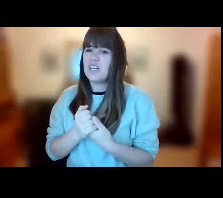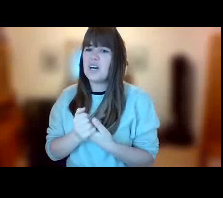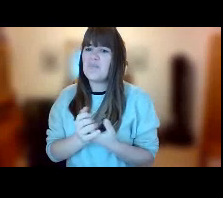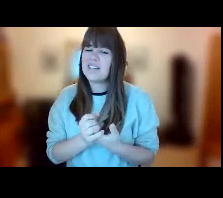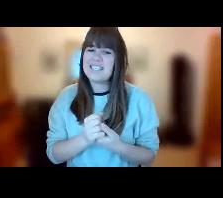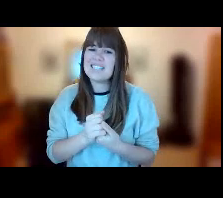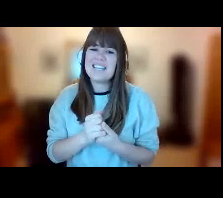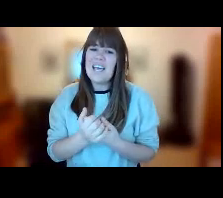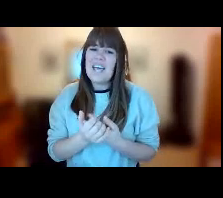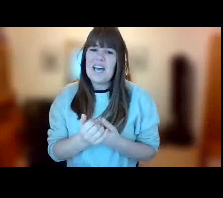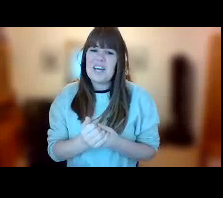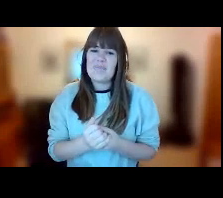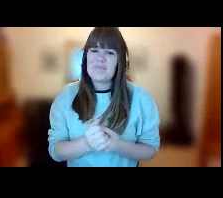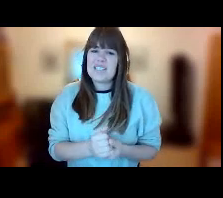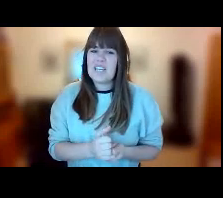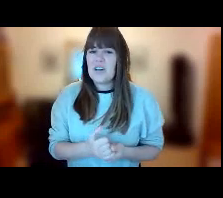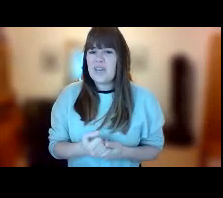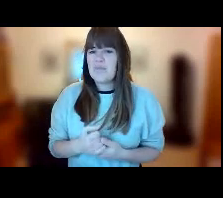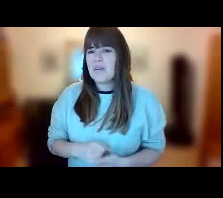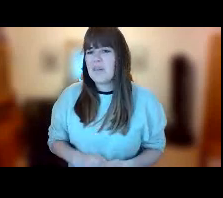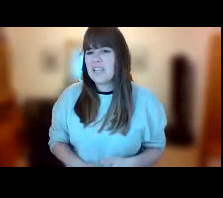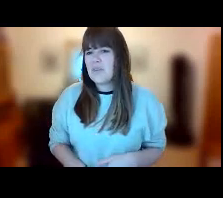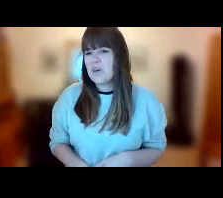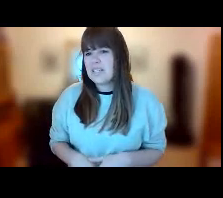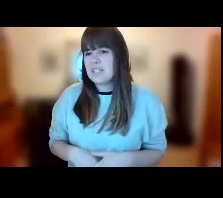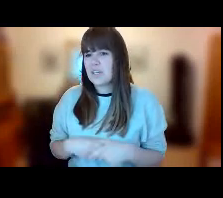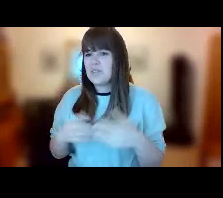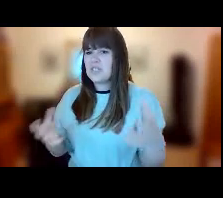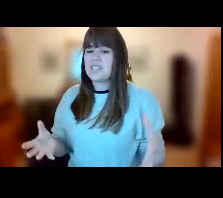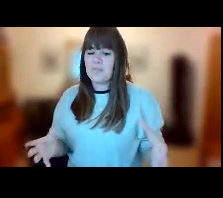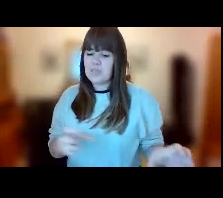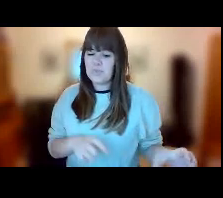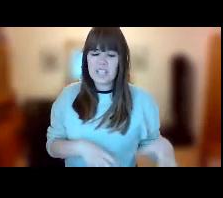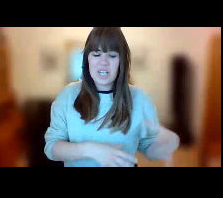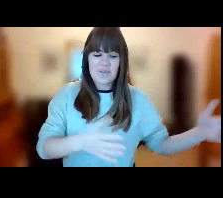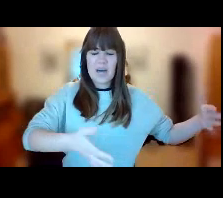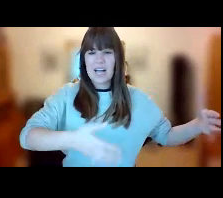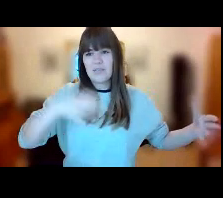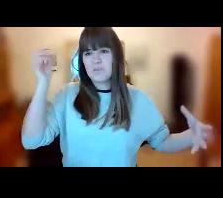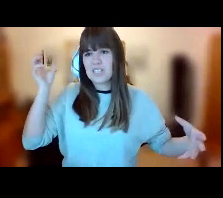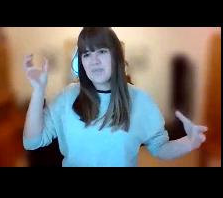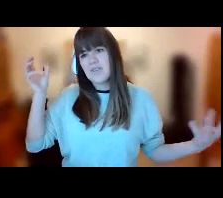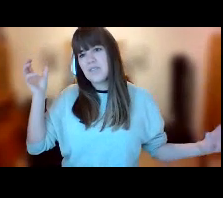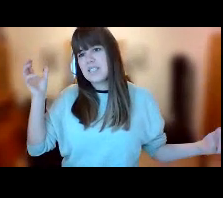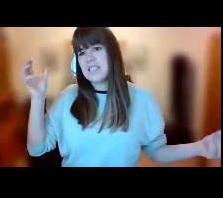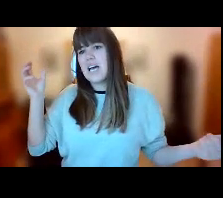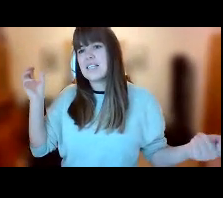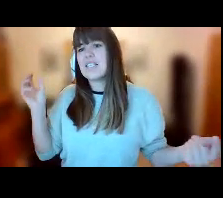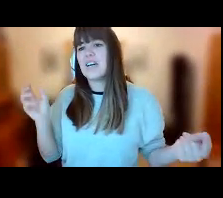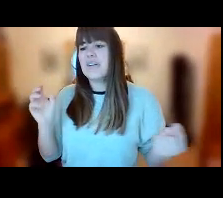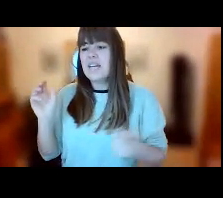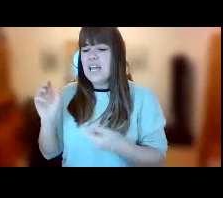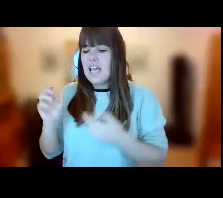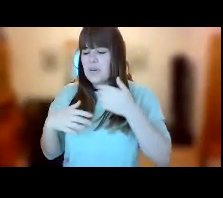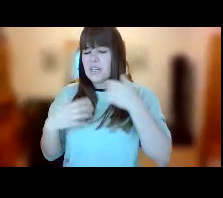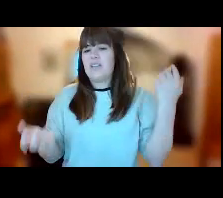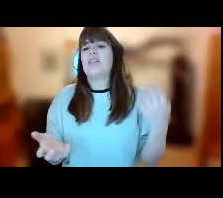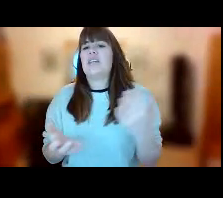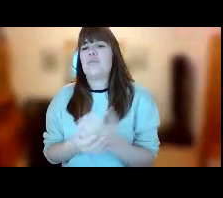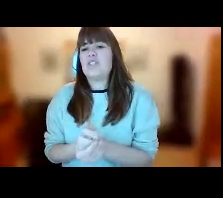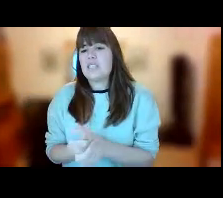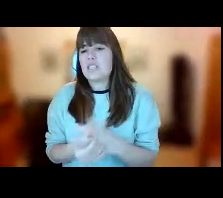lot within our practice. So it might be that when someone goes to reception, we actually have a bag of objects of references there. So